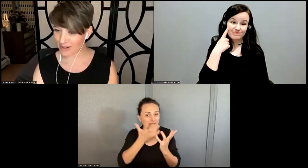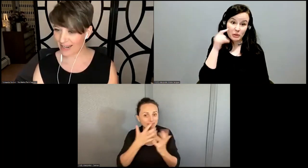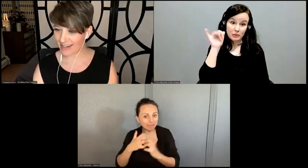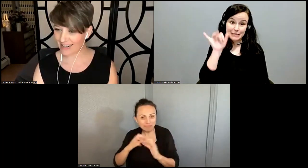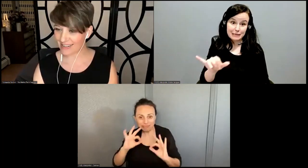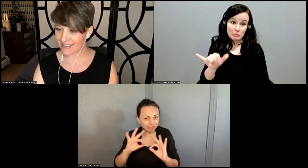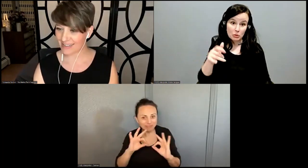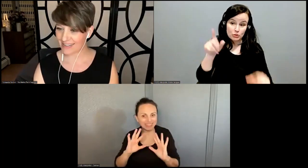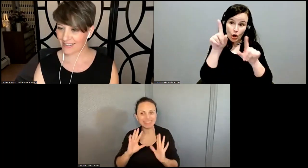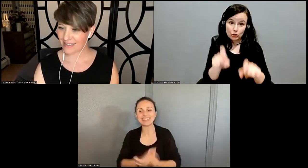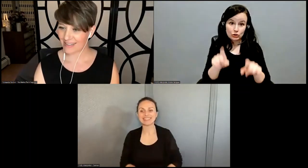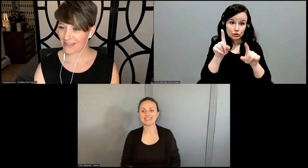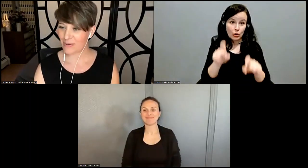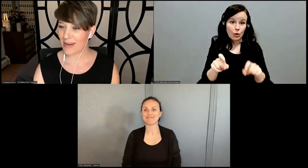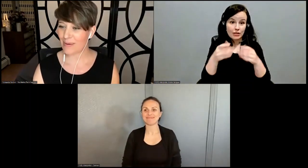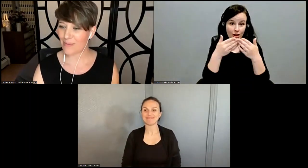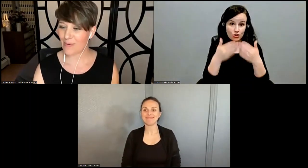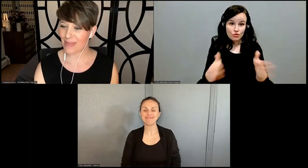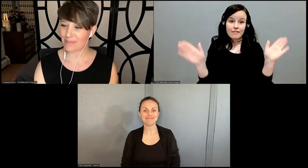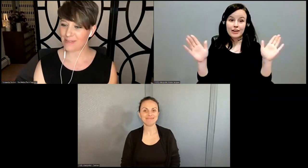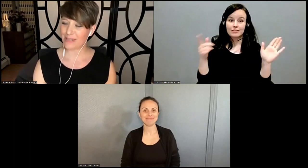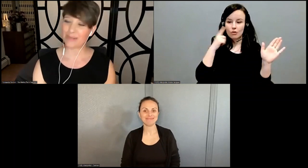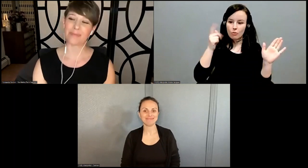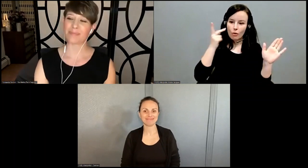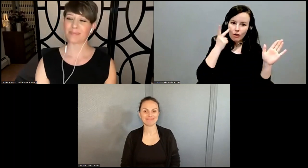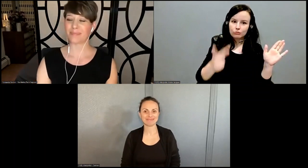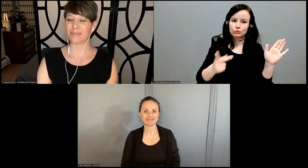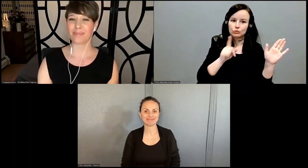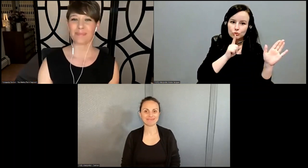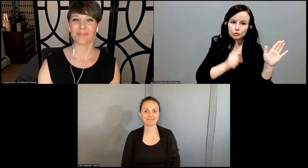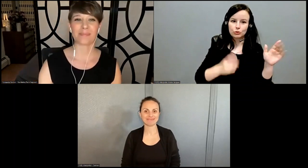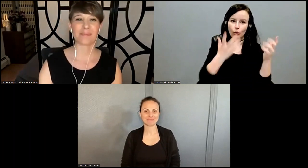things working the way we want them to?